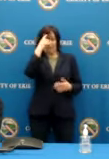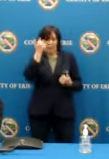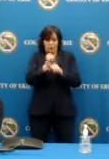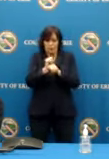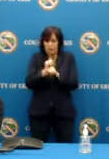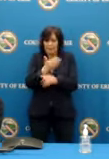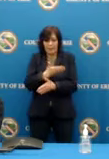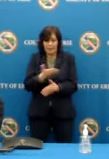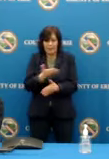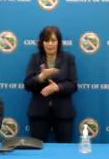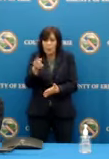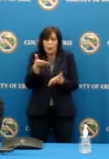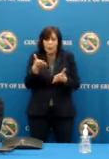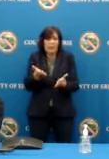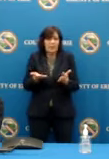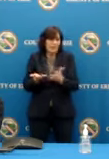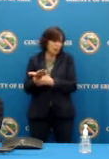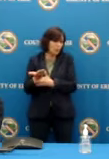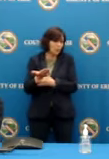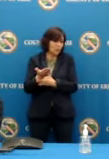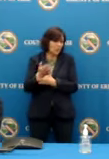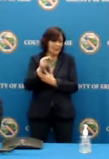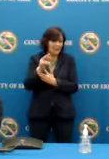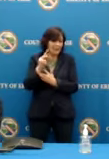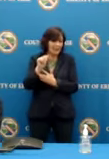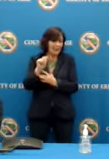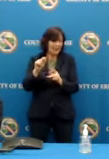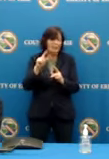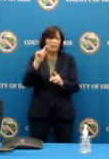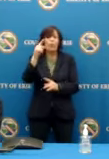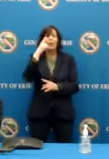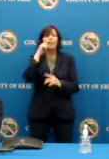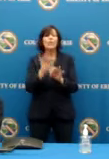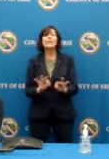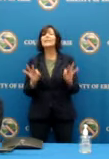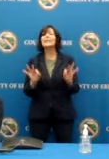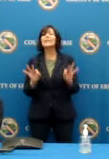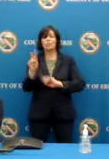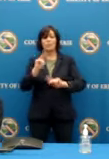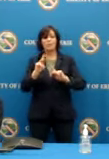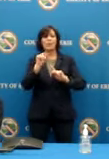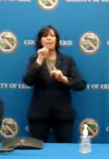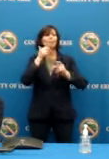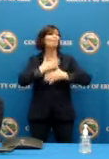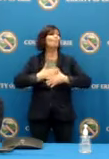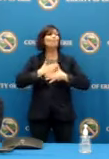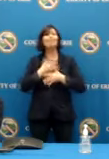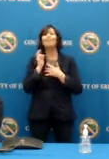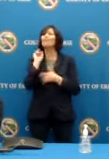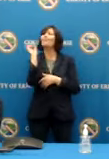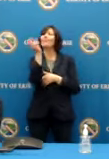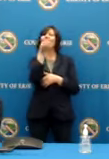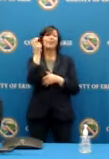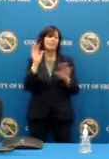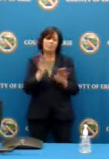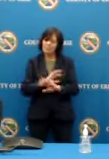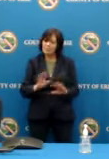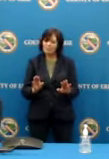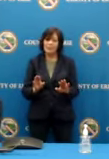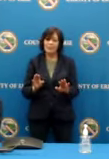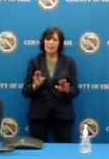do it is through transit. So it is only for essential people. It's not for joyriders. The individuals who are going may be coming to and